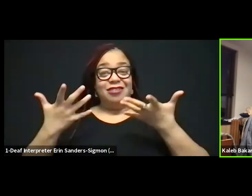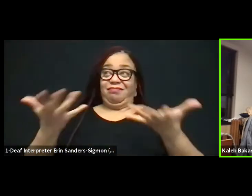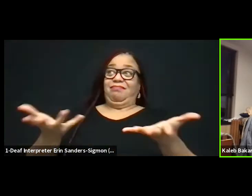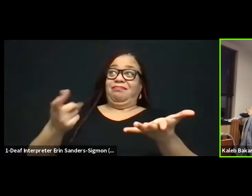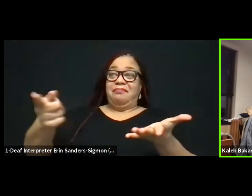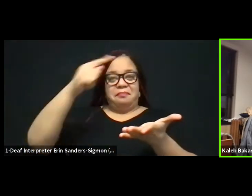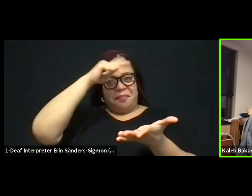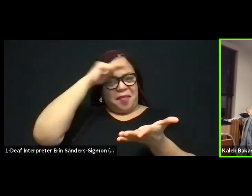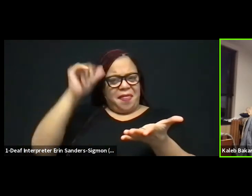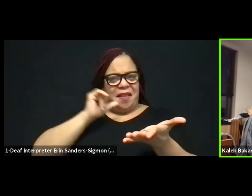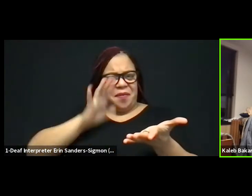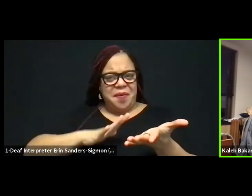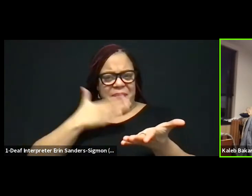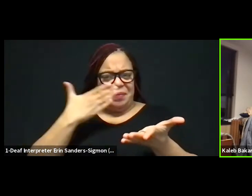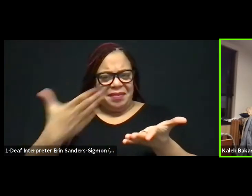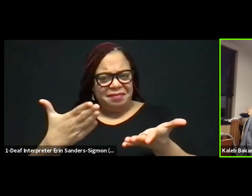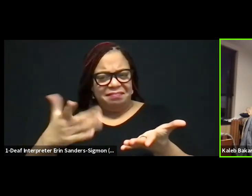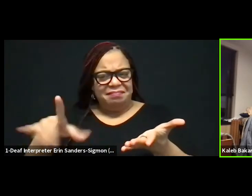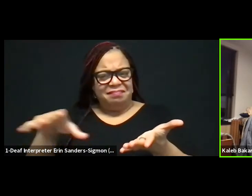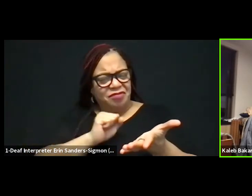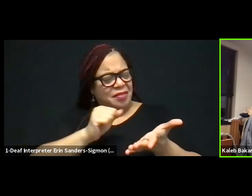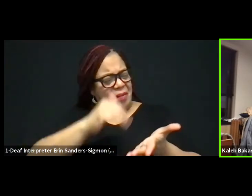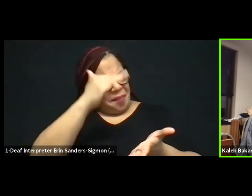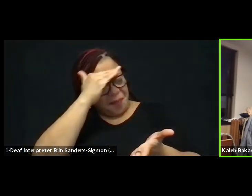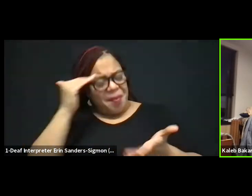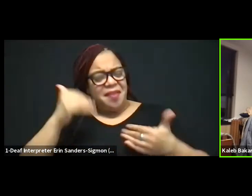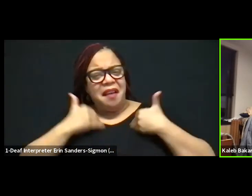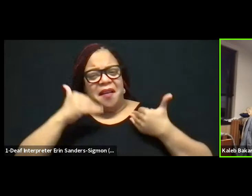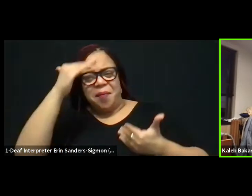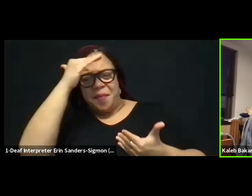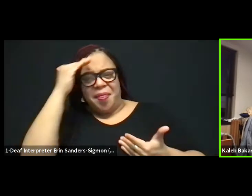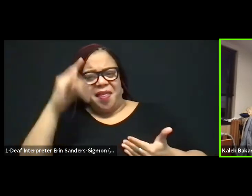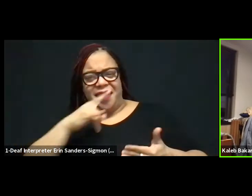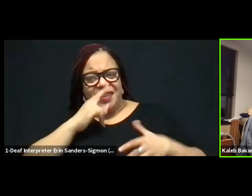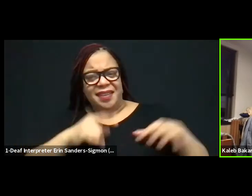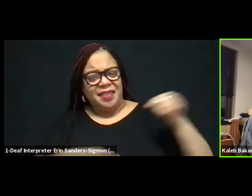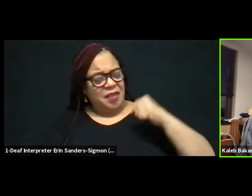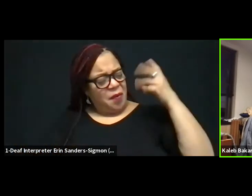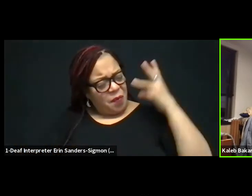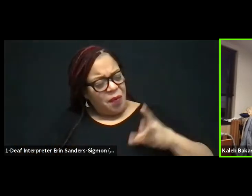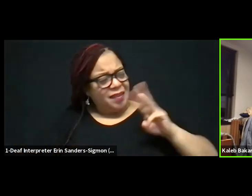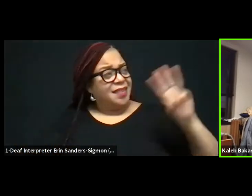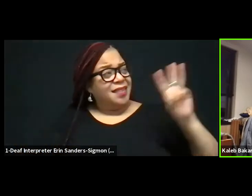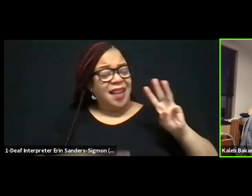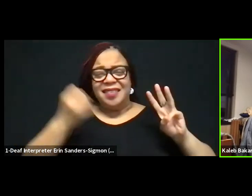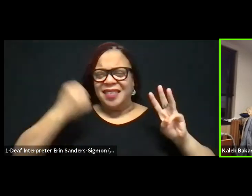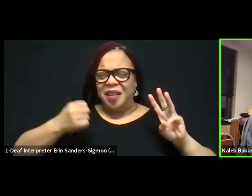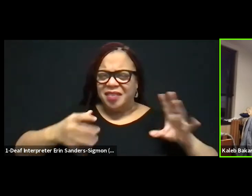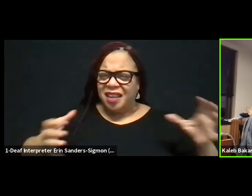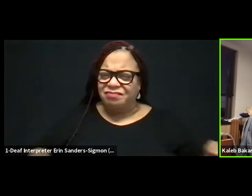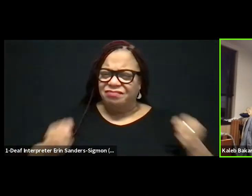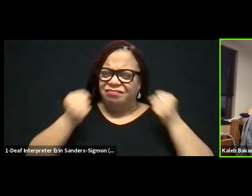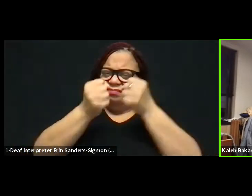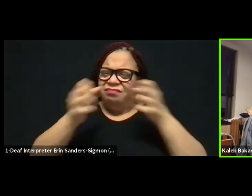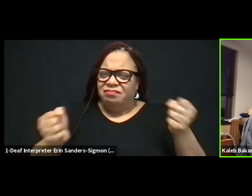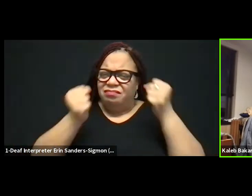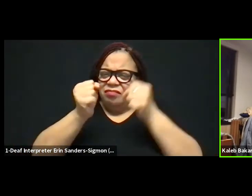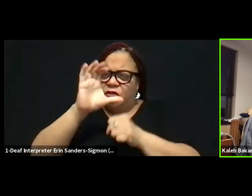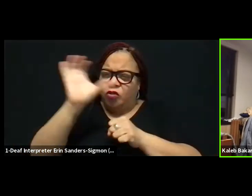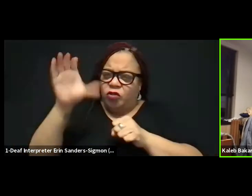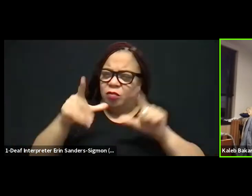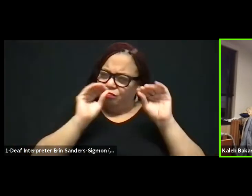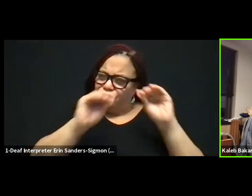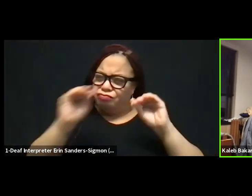about our history, taught us about our resistance, showed us a path